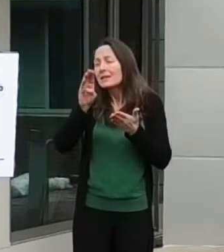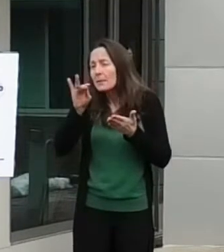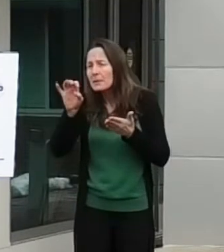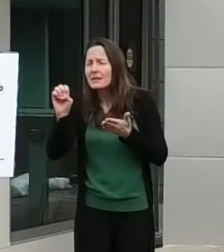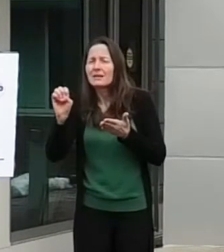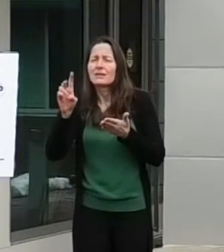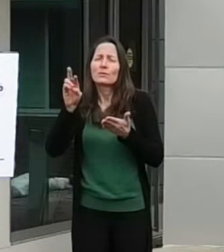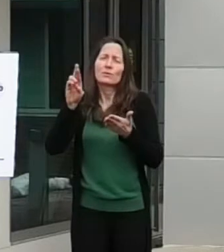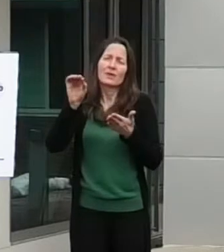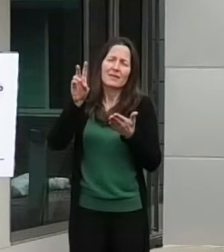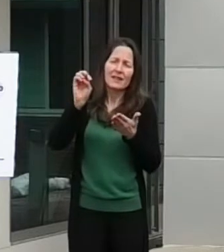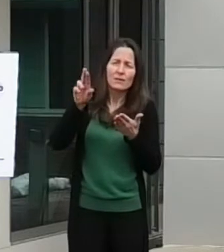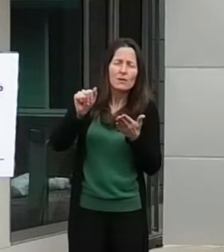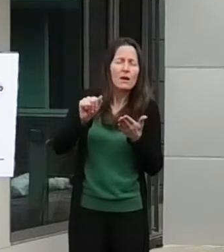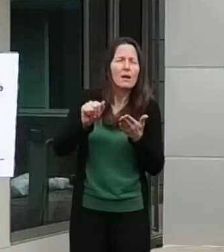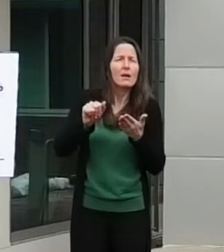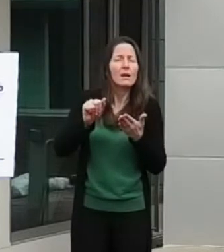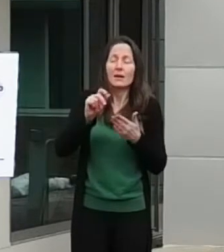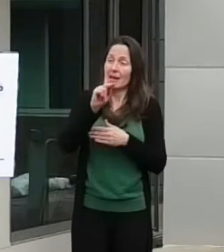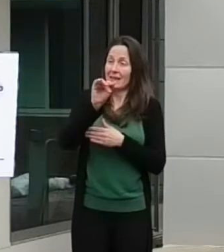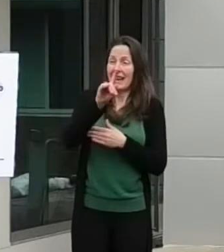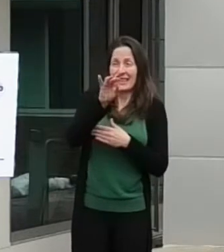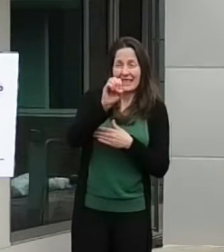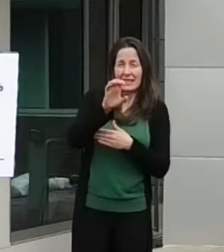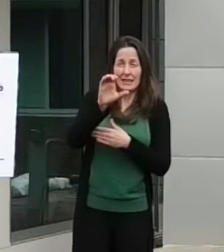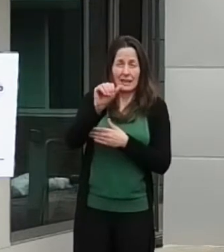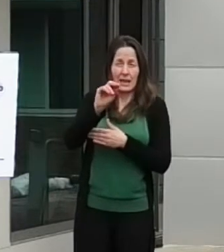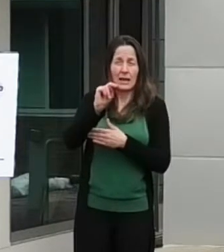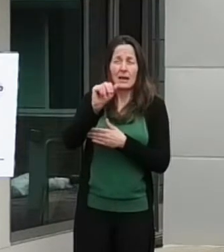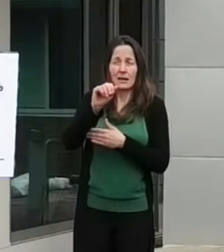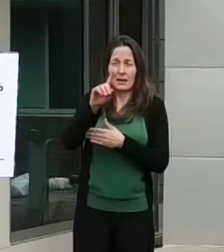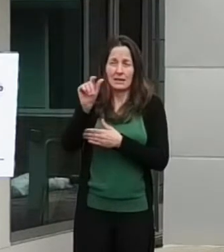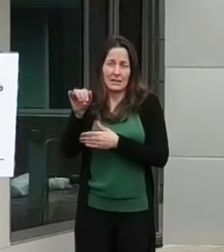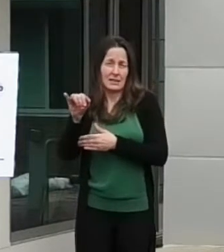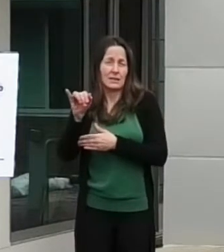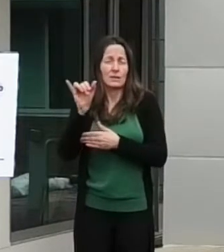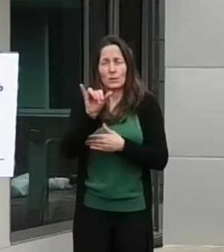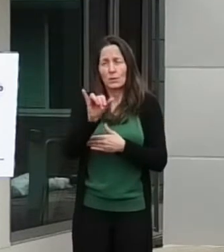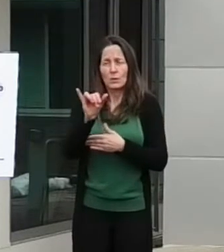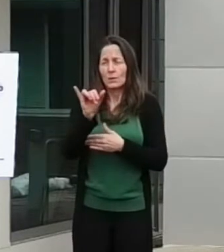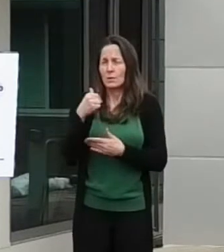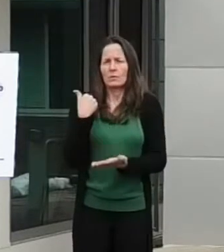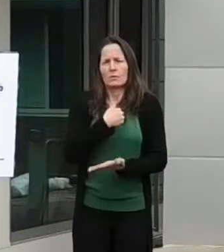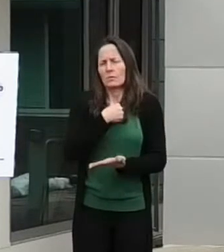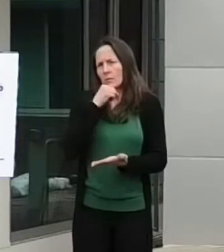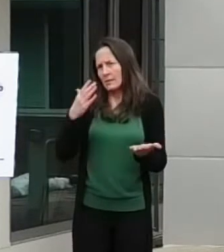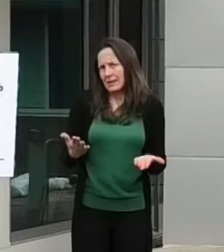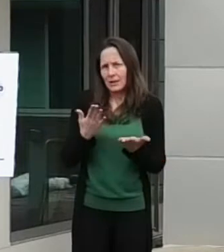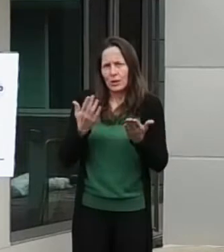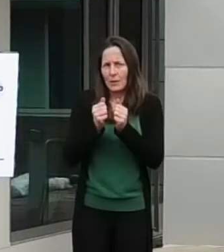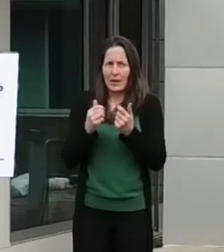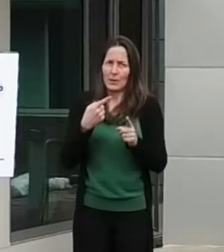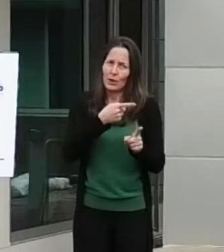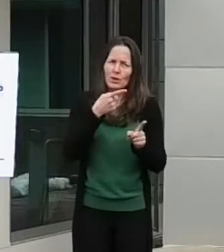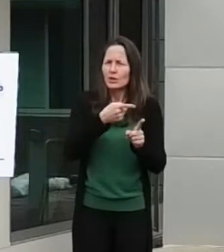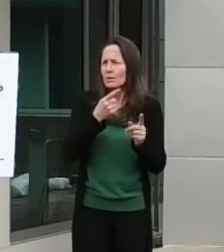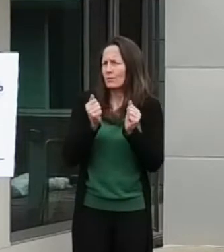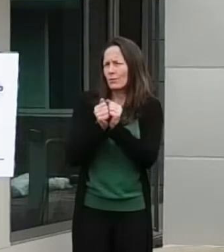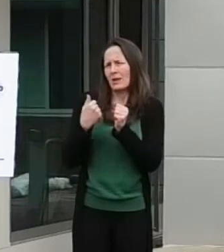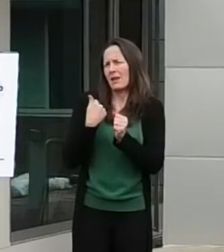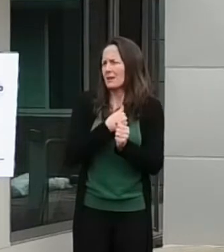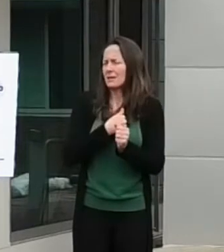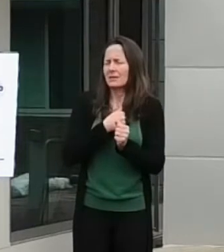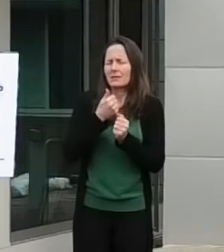Management liaison, Katie Kennedy, who got the ball rolling. We would not be here if it weren't for her, and she was with us every step of the way.